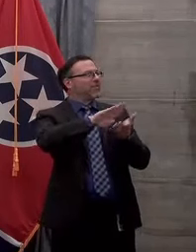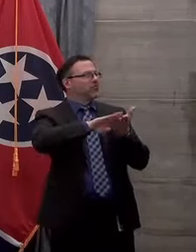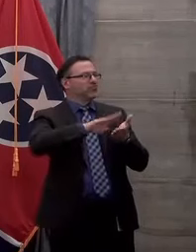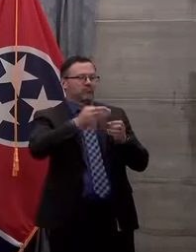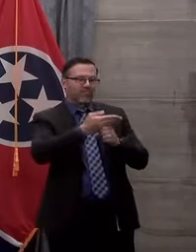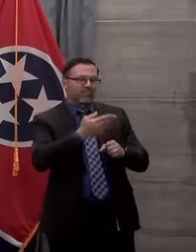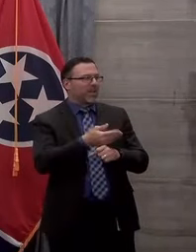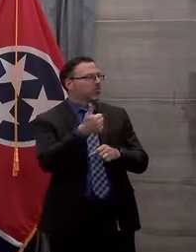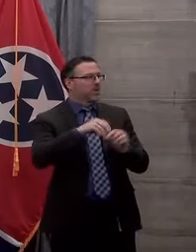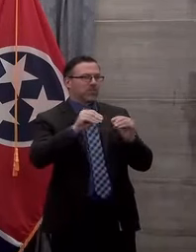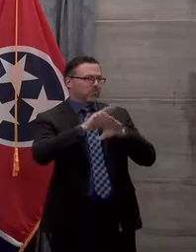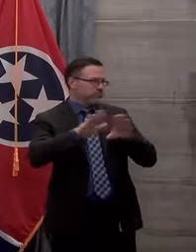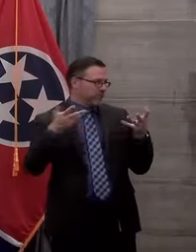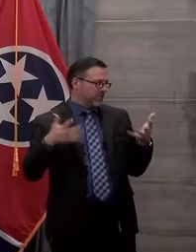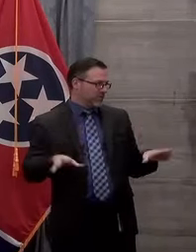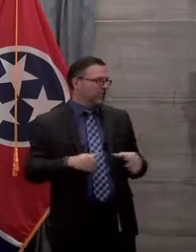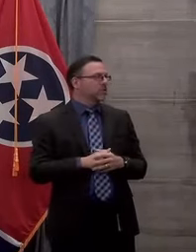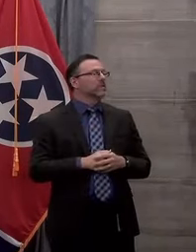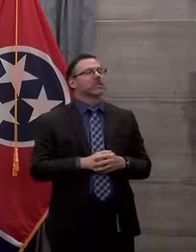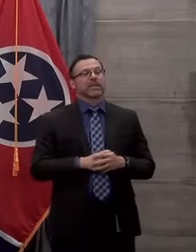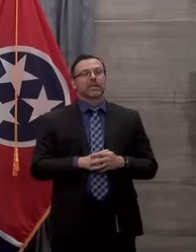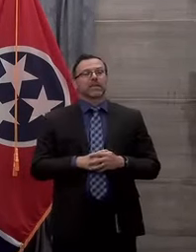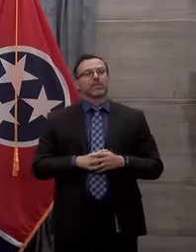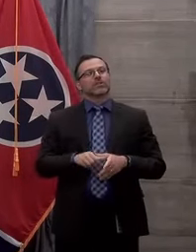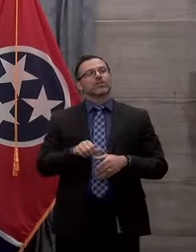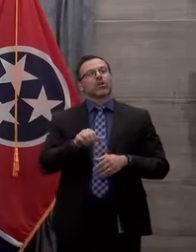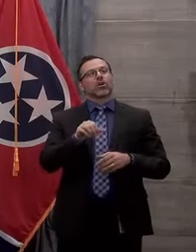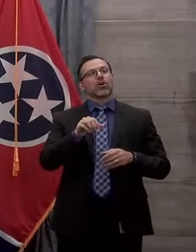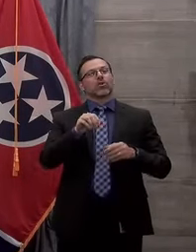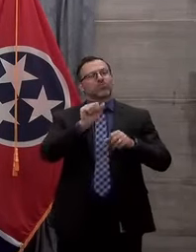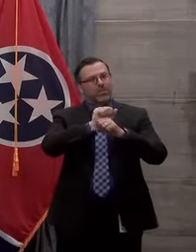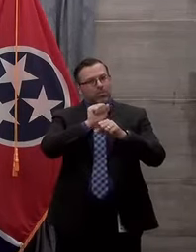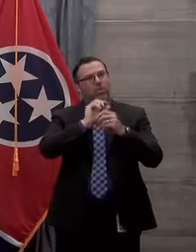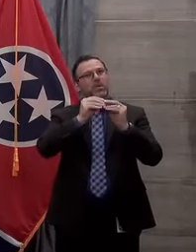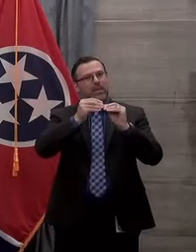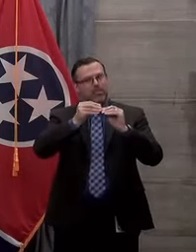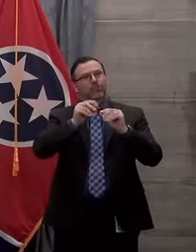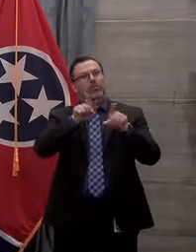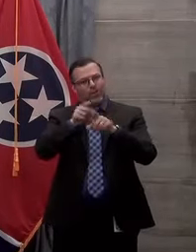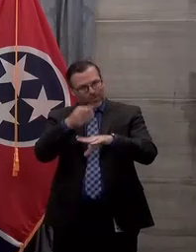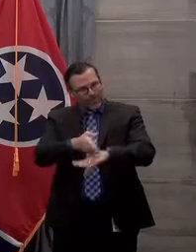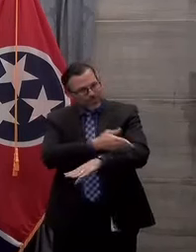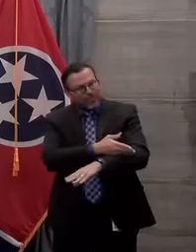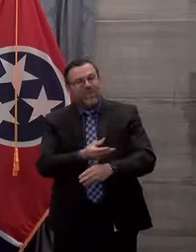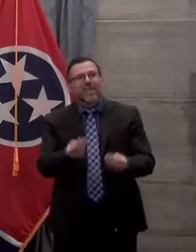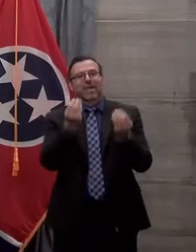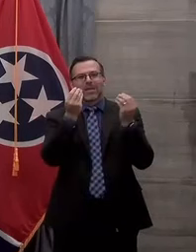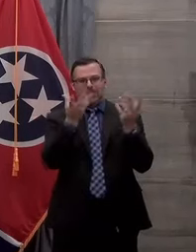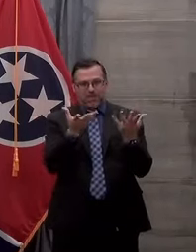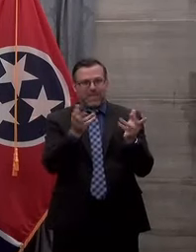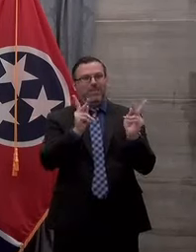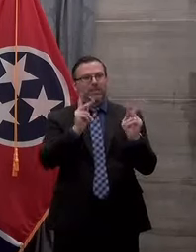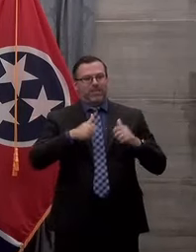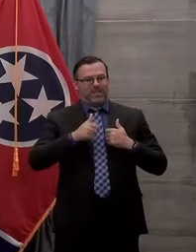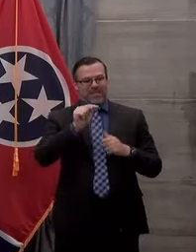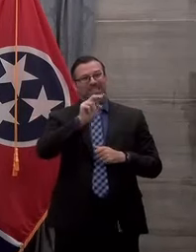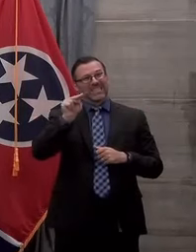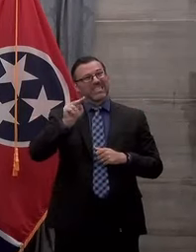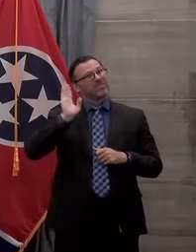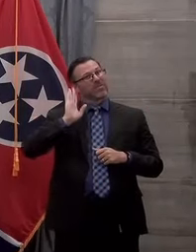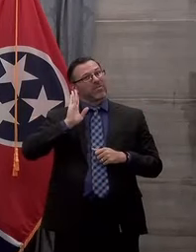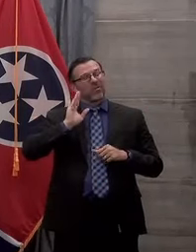unemployment numbers are improving. It's very challenging, as we all know. Many Tennesseans are out of